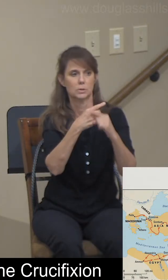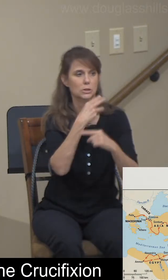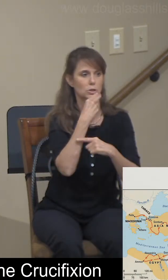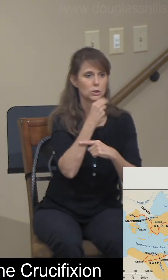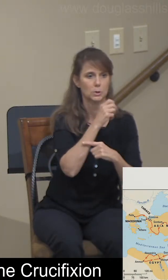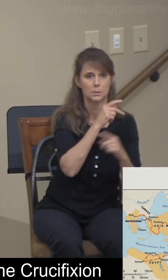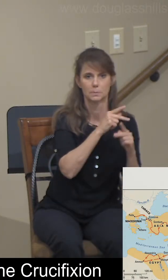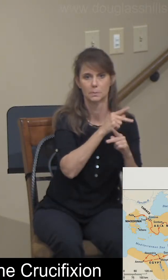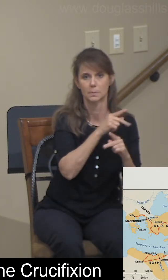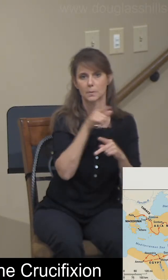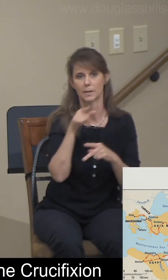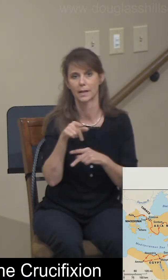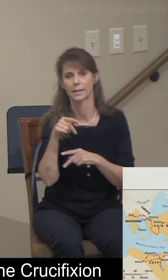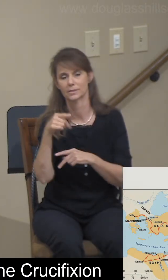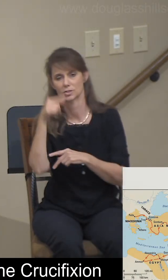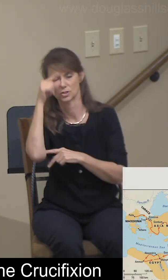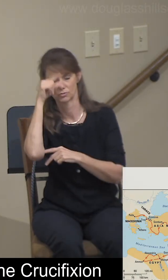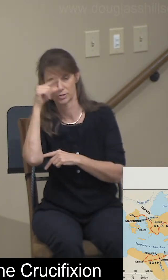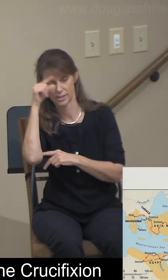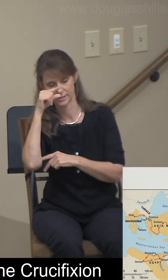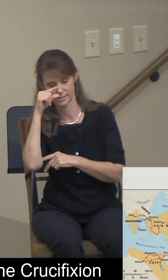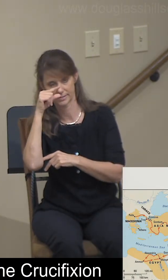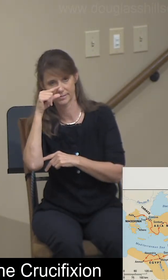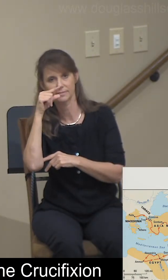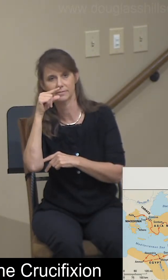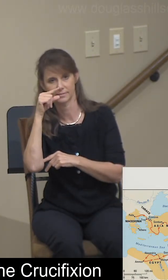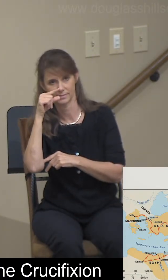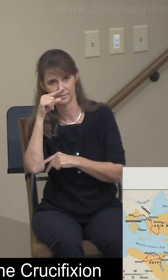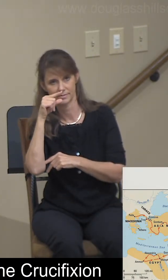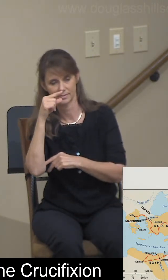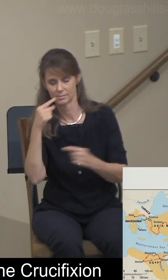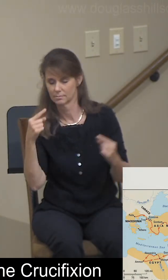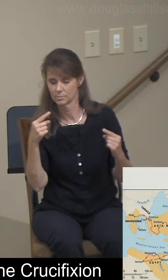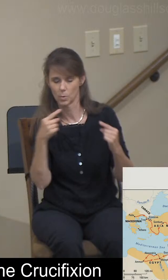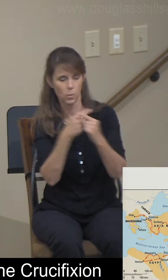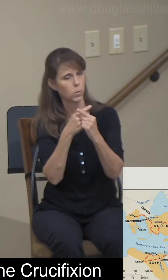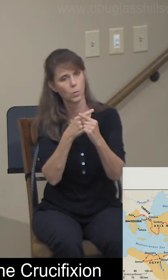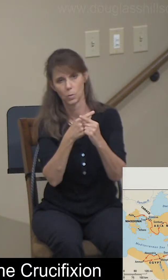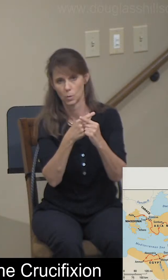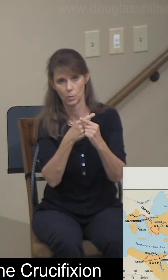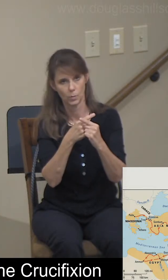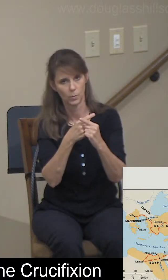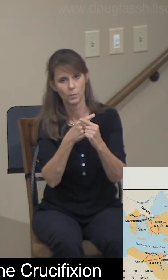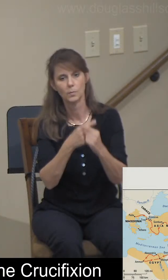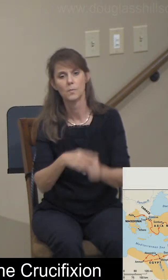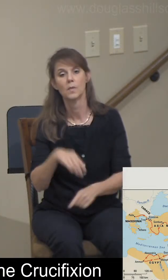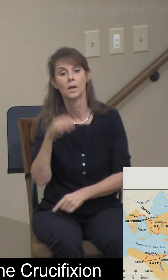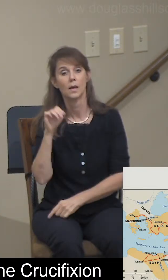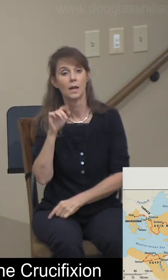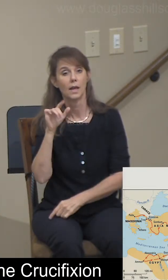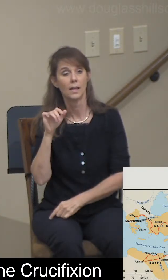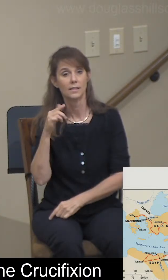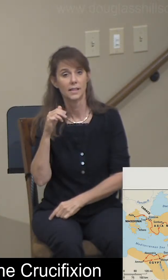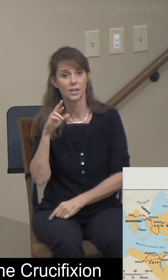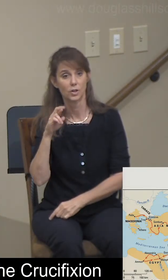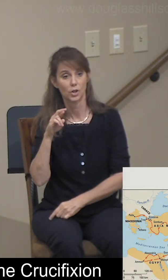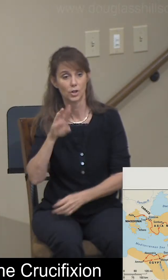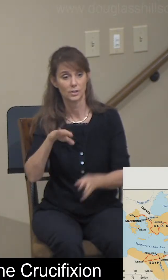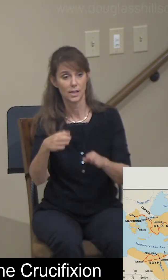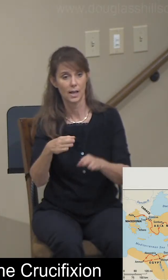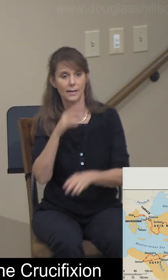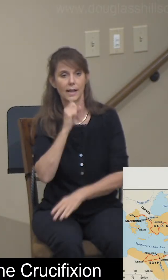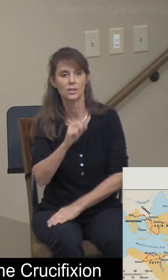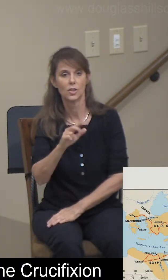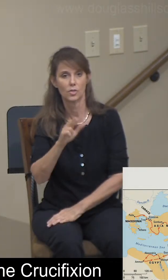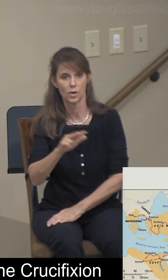struggle that will dominate Judea for the 3 centuries after Alexander's death. Now, Alexander died at the age of 33, and his empire